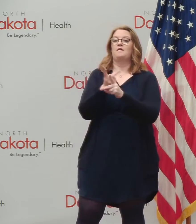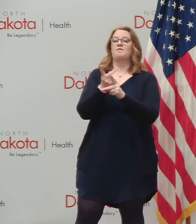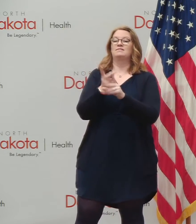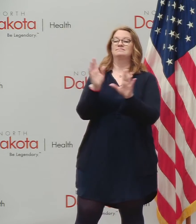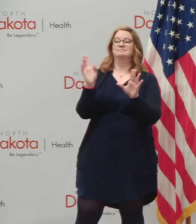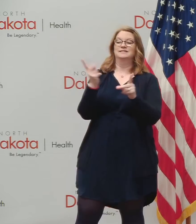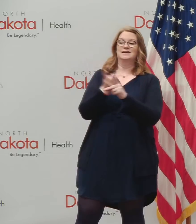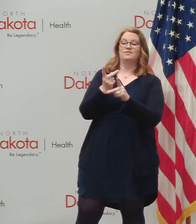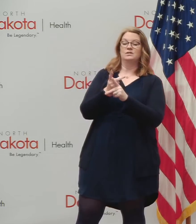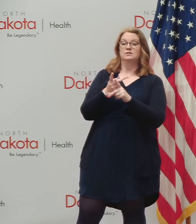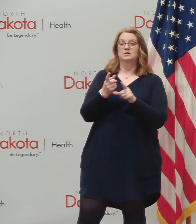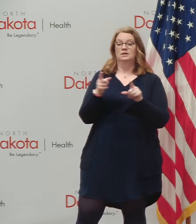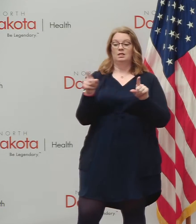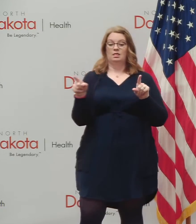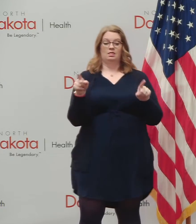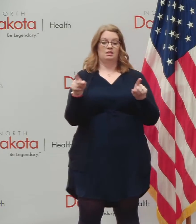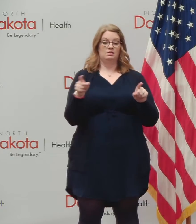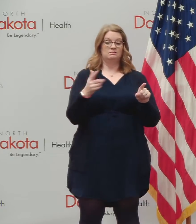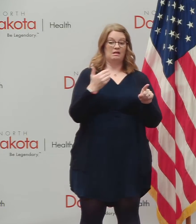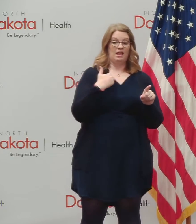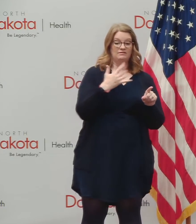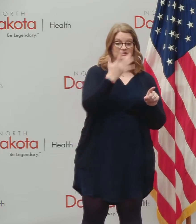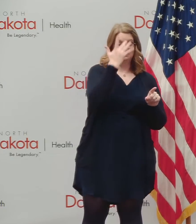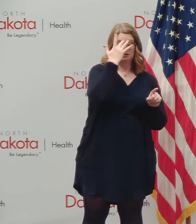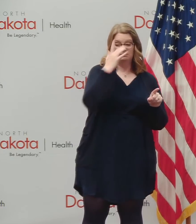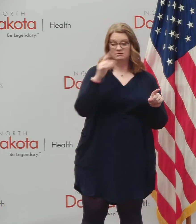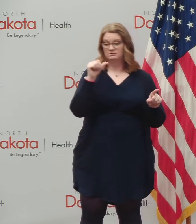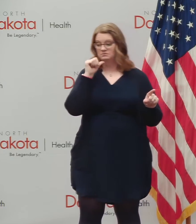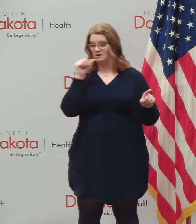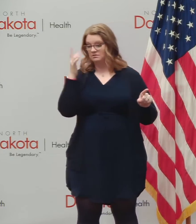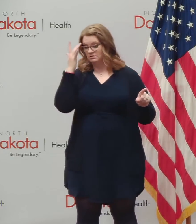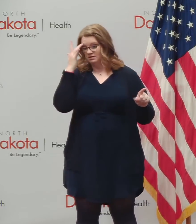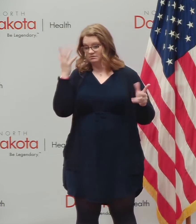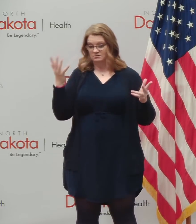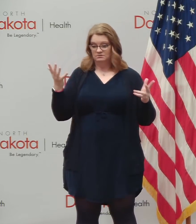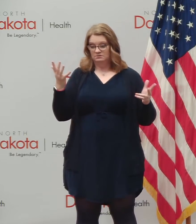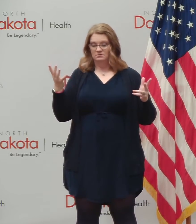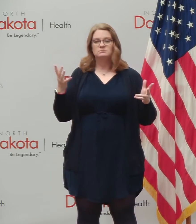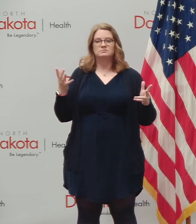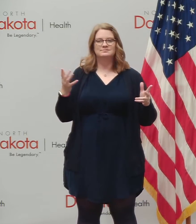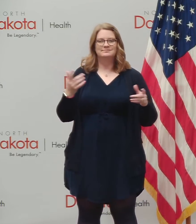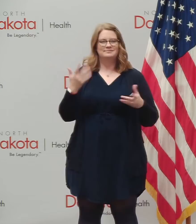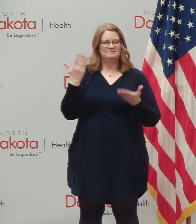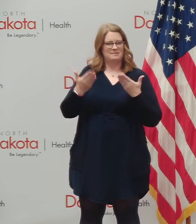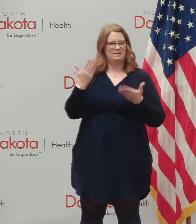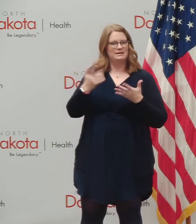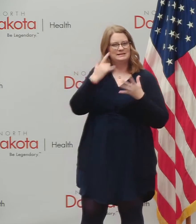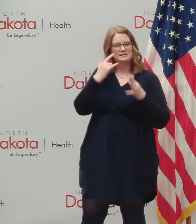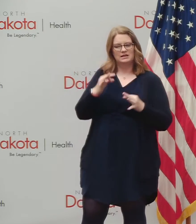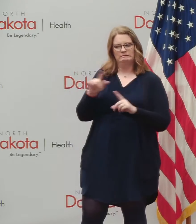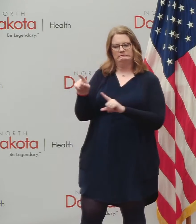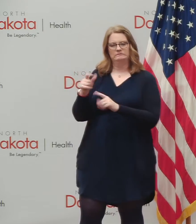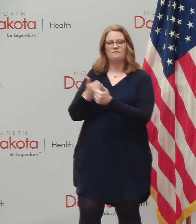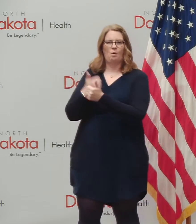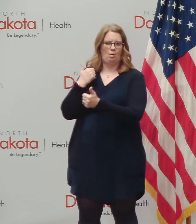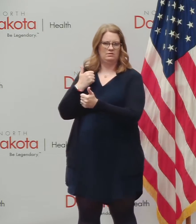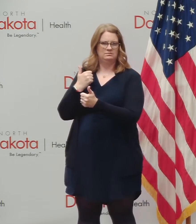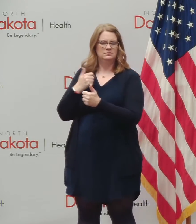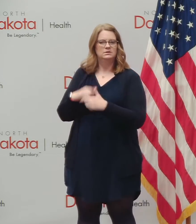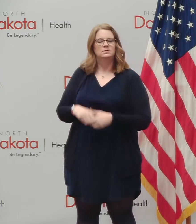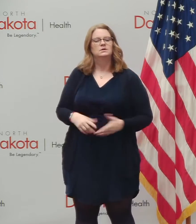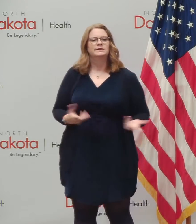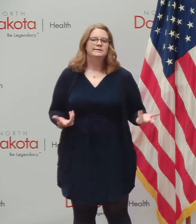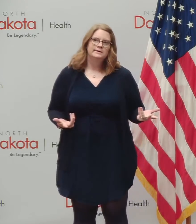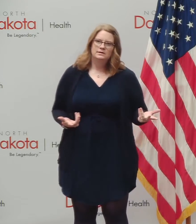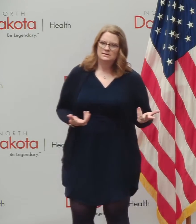you have a choice between getting it or not getting it, it might be a choice right now to not get it. And we also say, well,